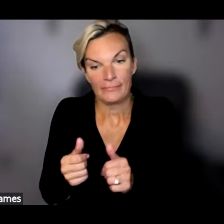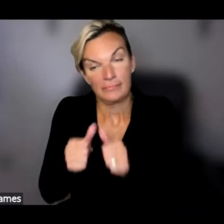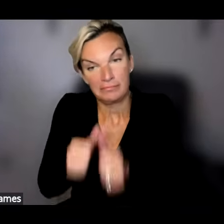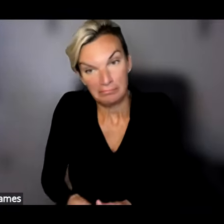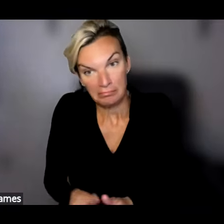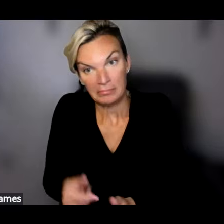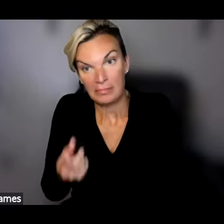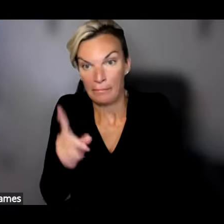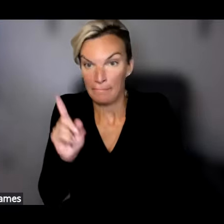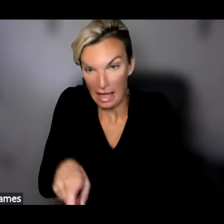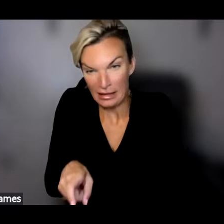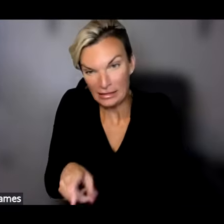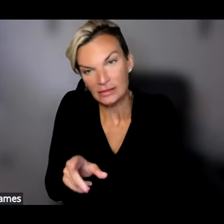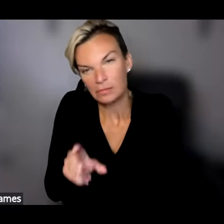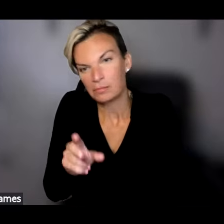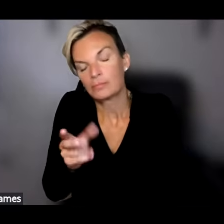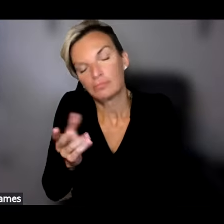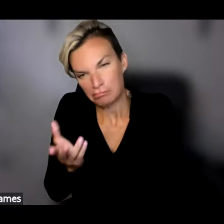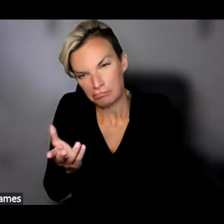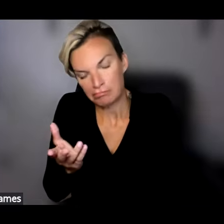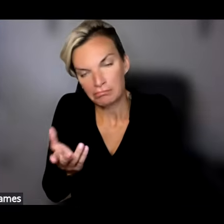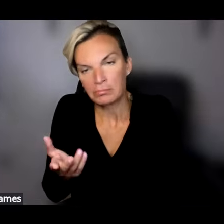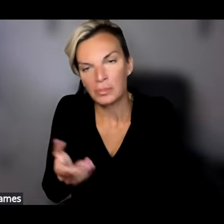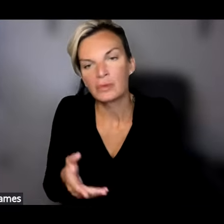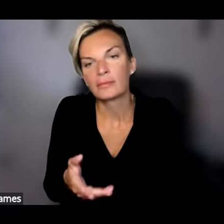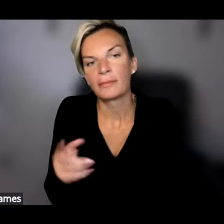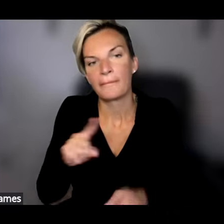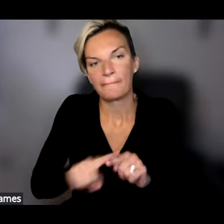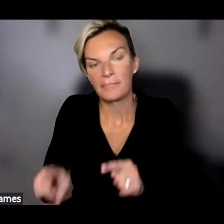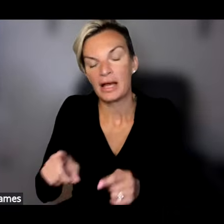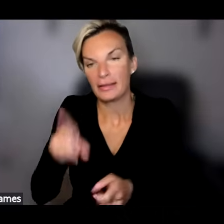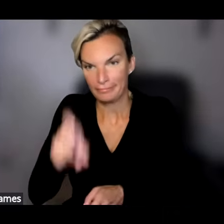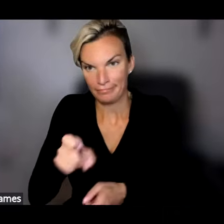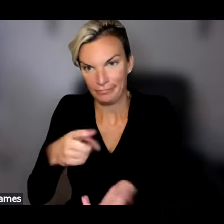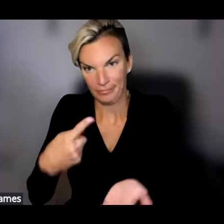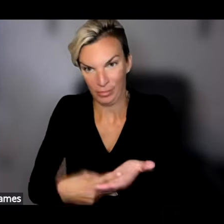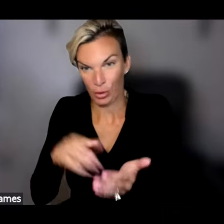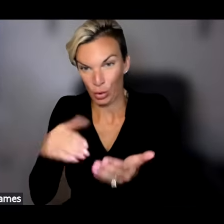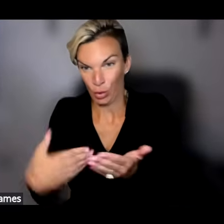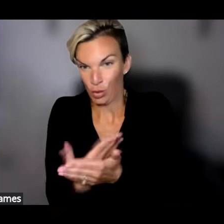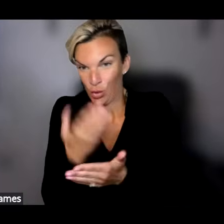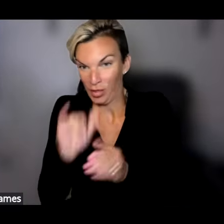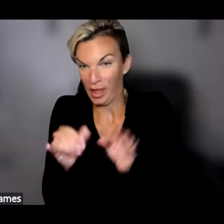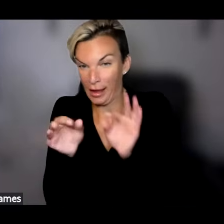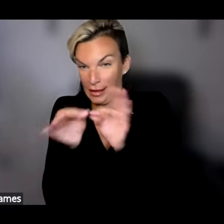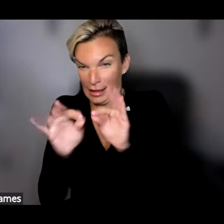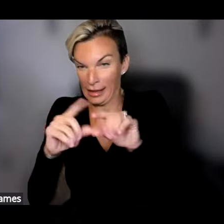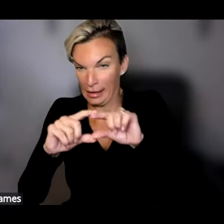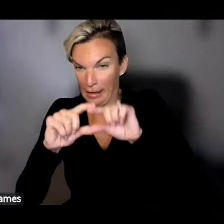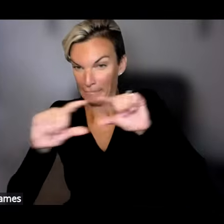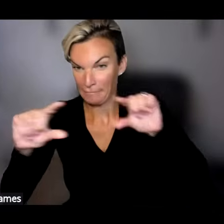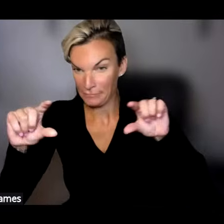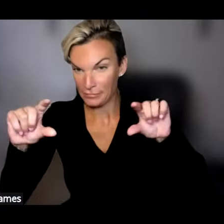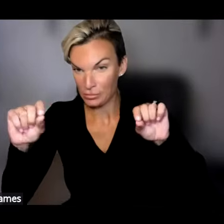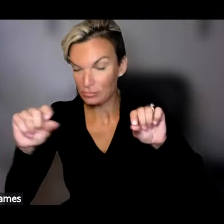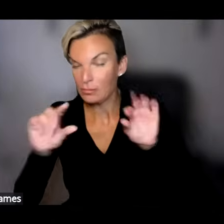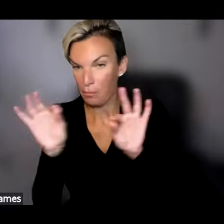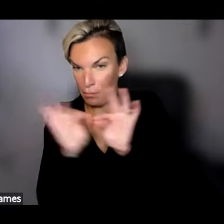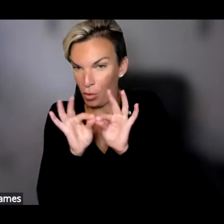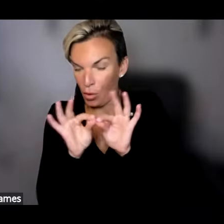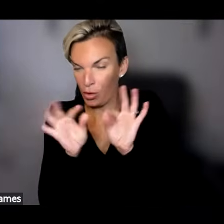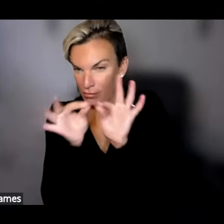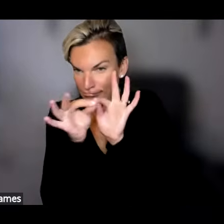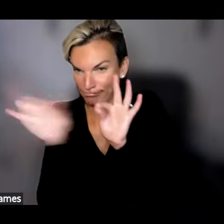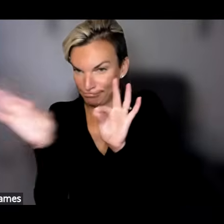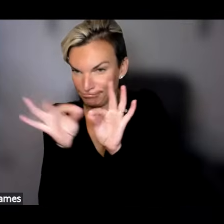is brand new today as a discussion topic, the caption, that the greater value is in tracking with what has